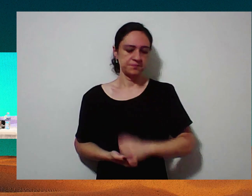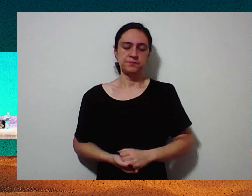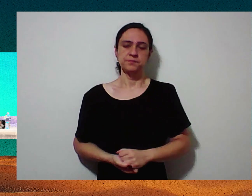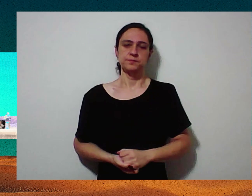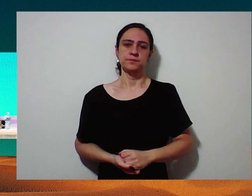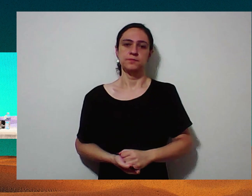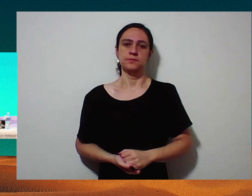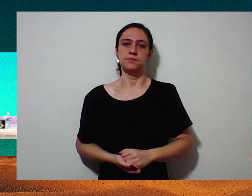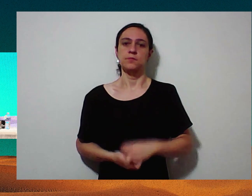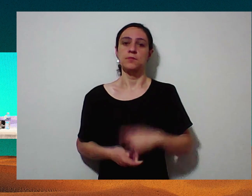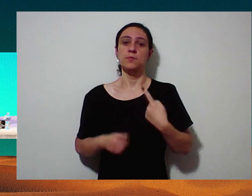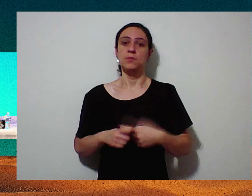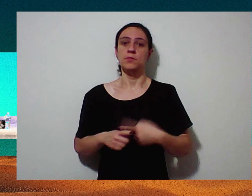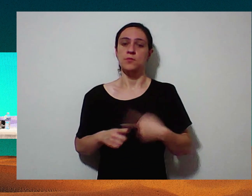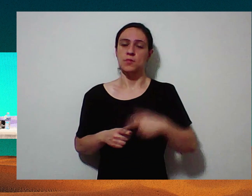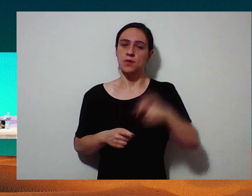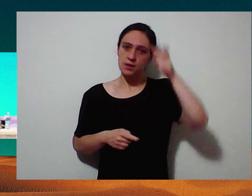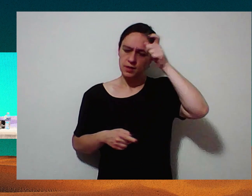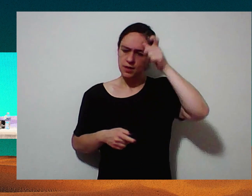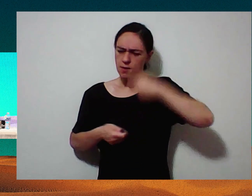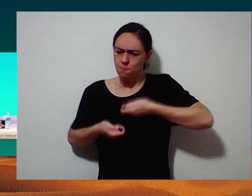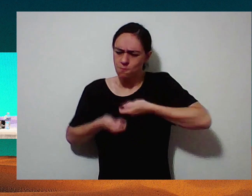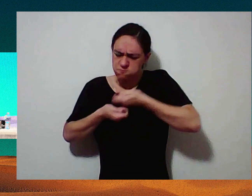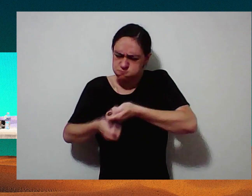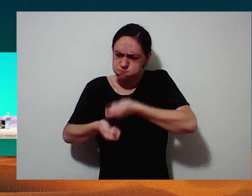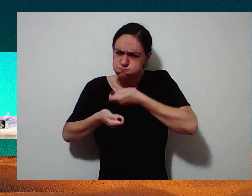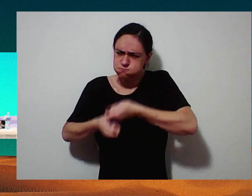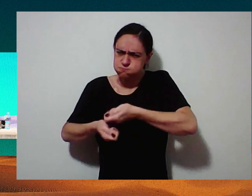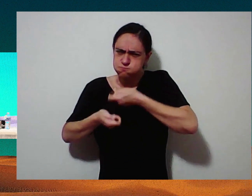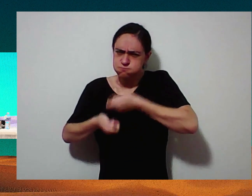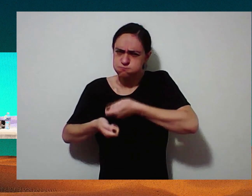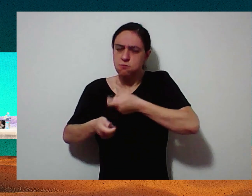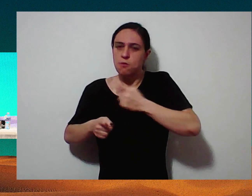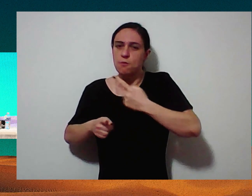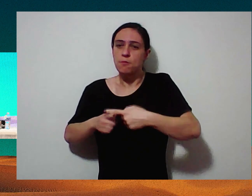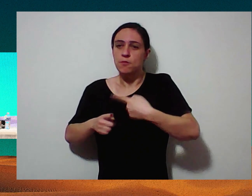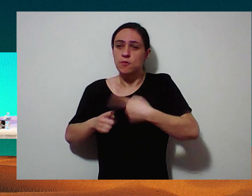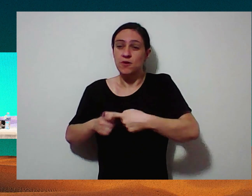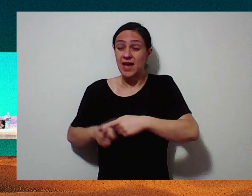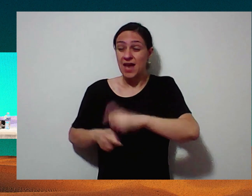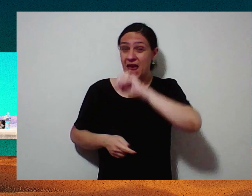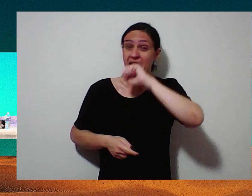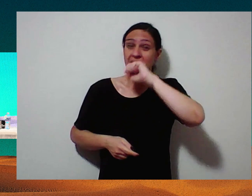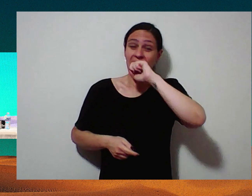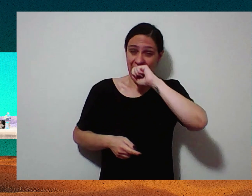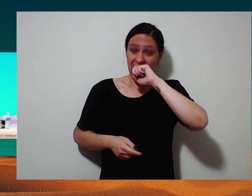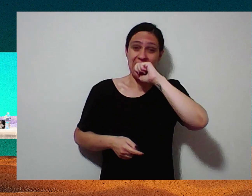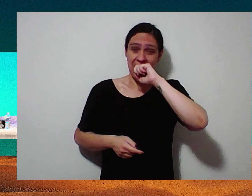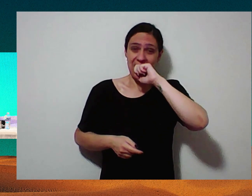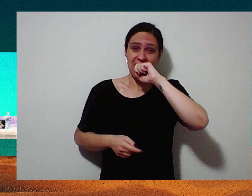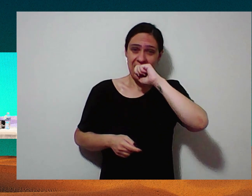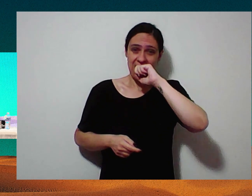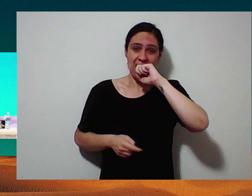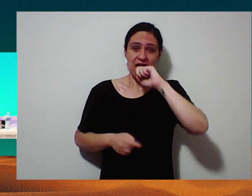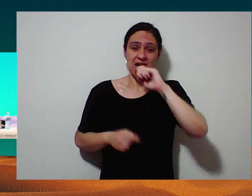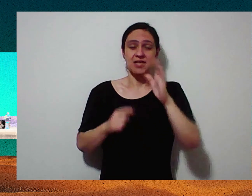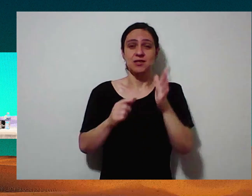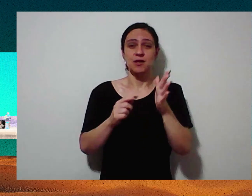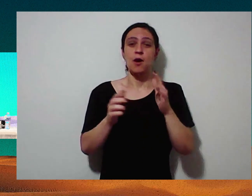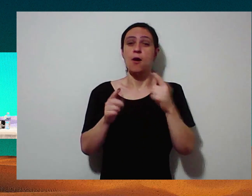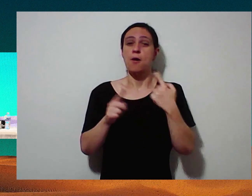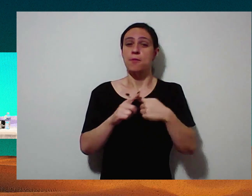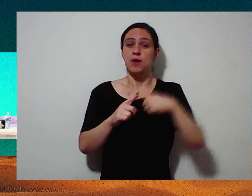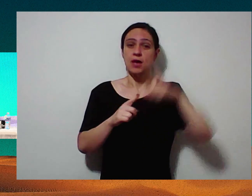tem inveja de que não foi de Cristo, porque ele não foi o escolhido. And it's provoked by the one